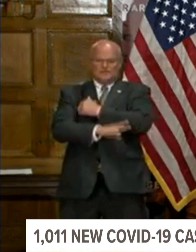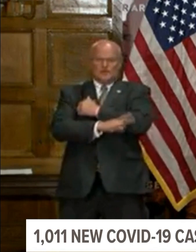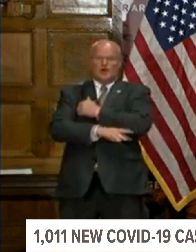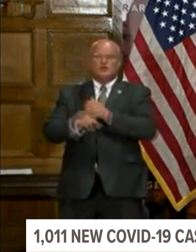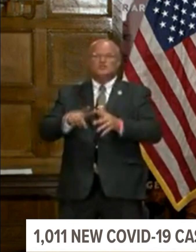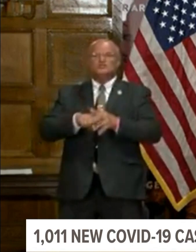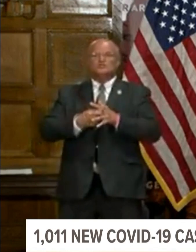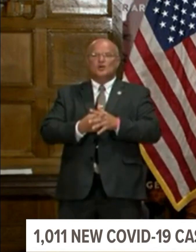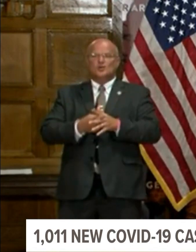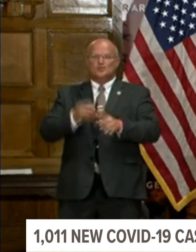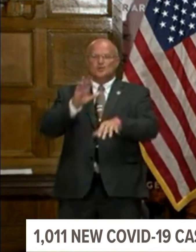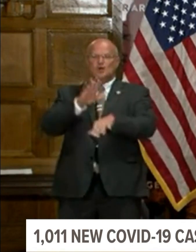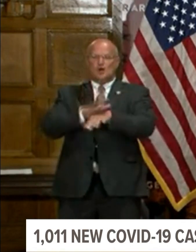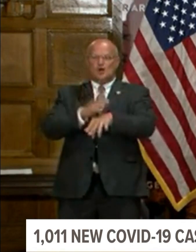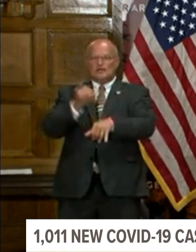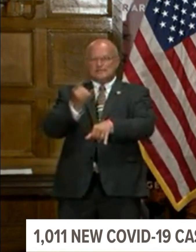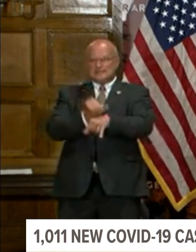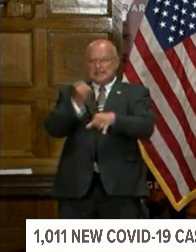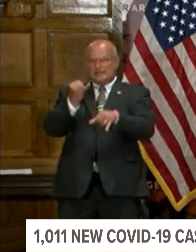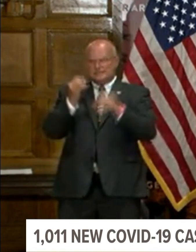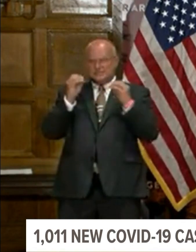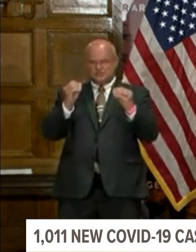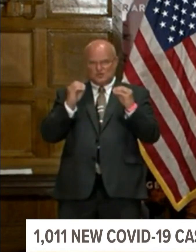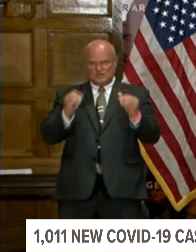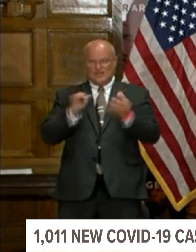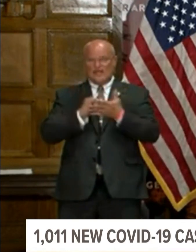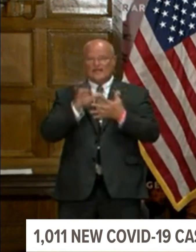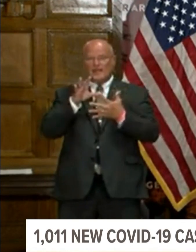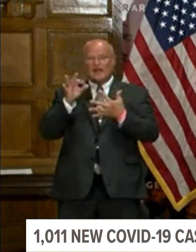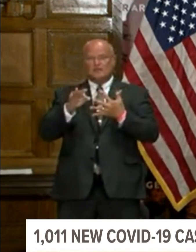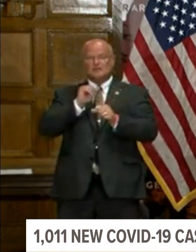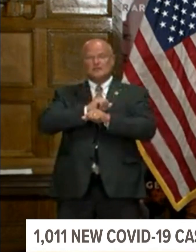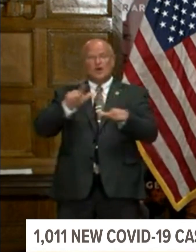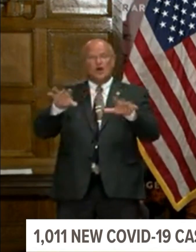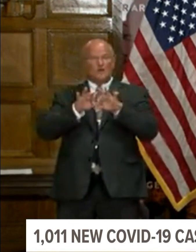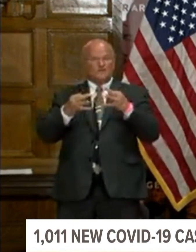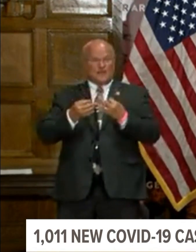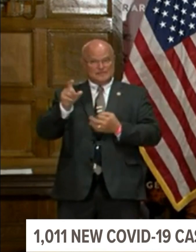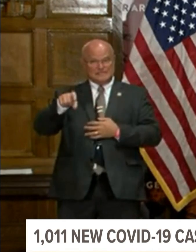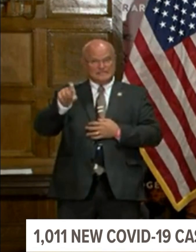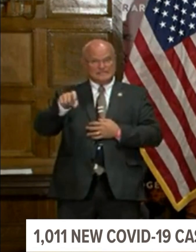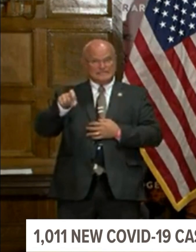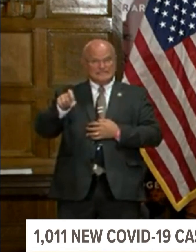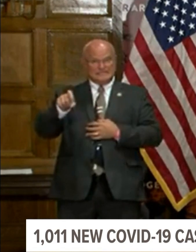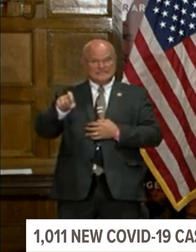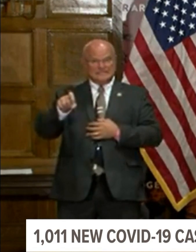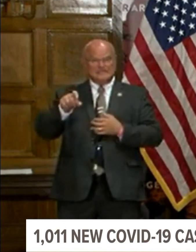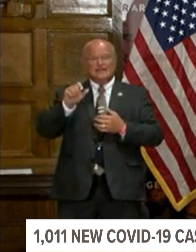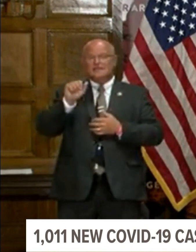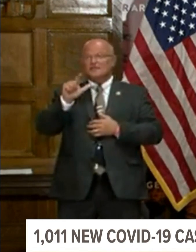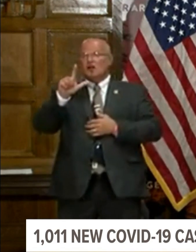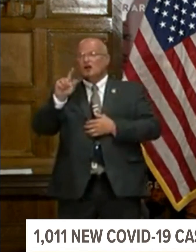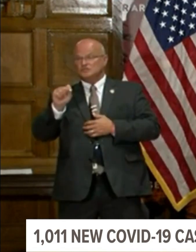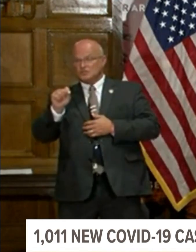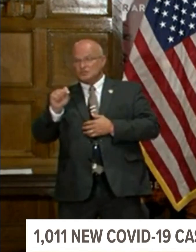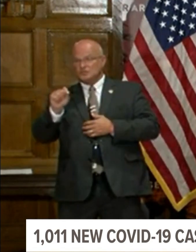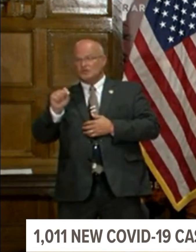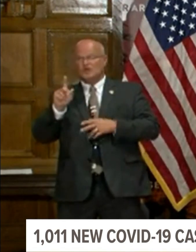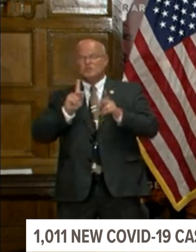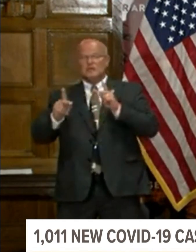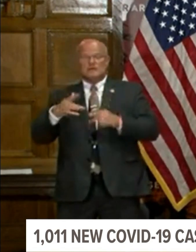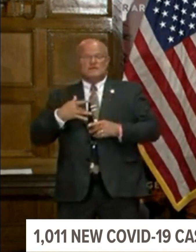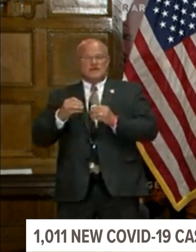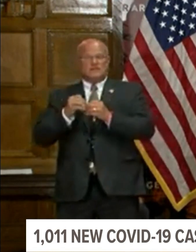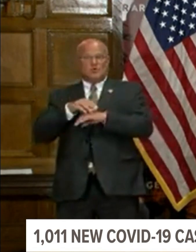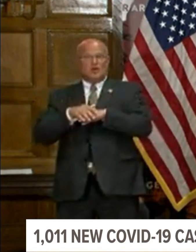on-site instruction. And that option being available to all families that needed that. The alternatives would be available for those that